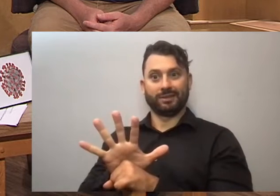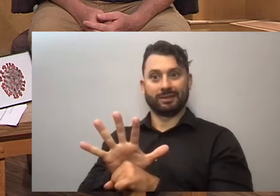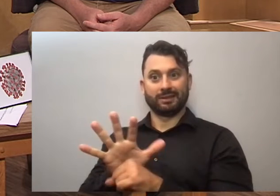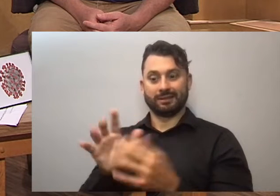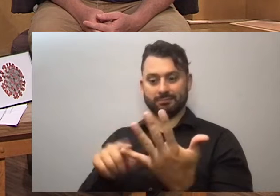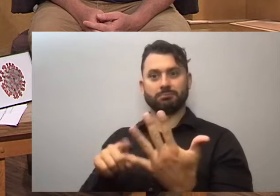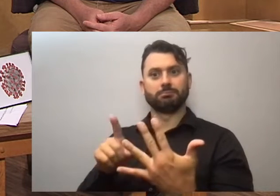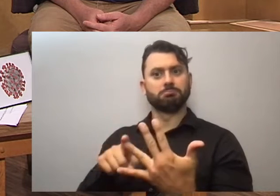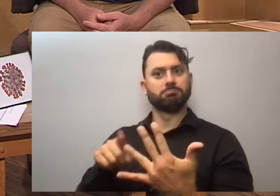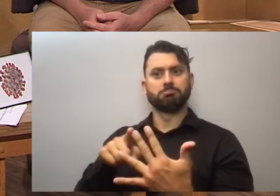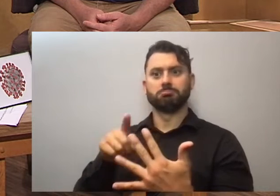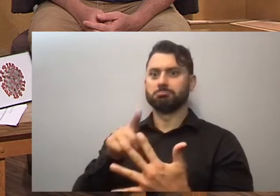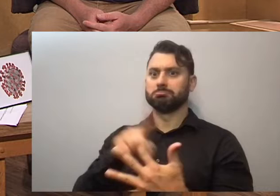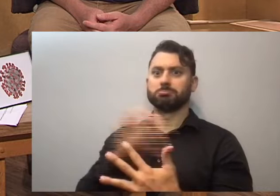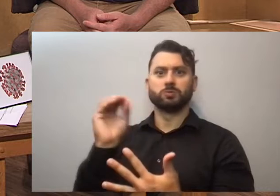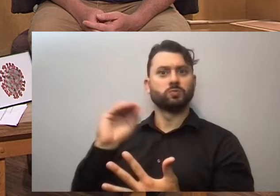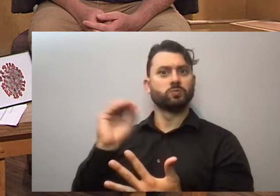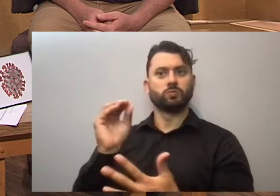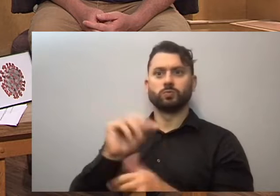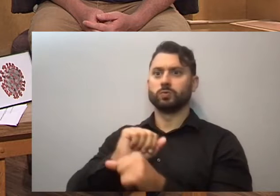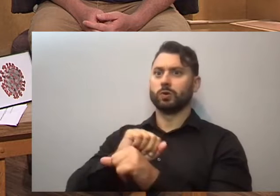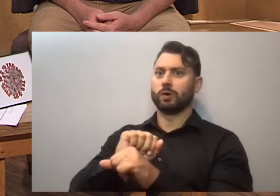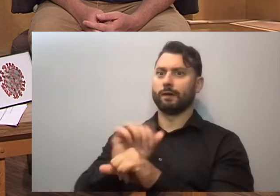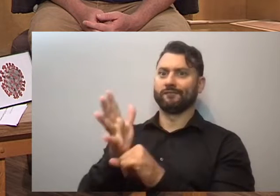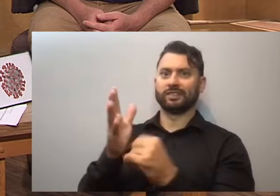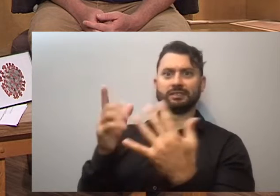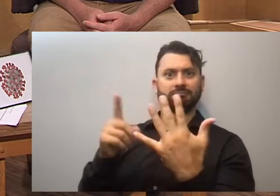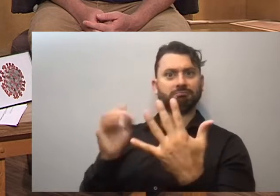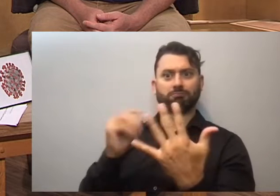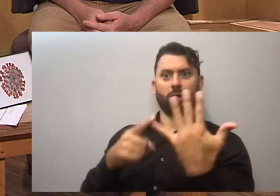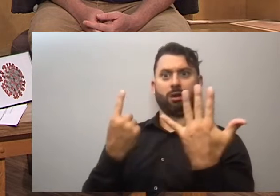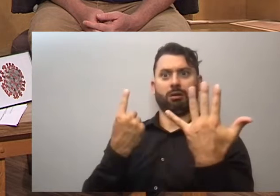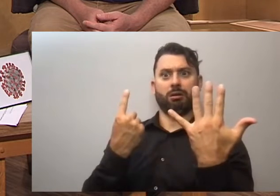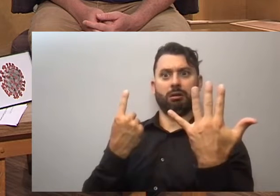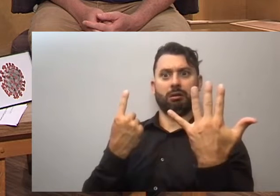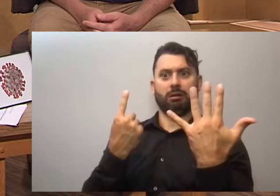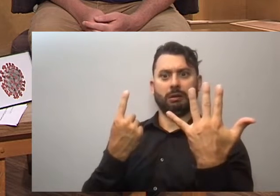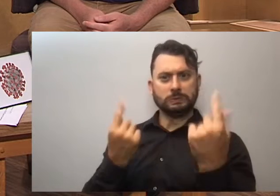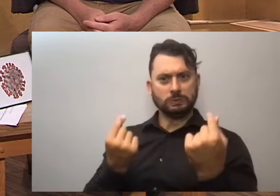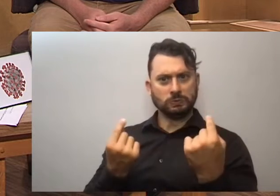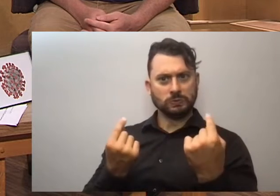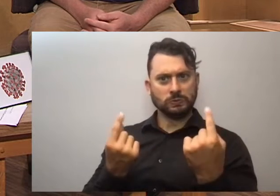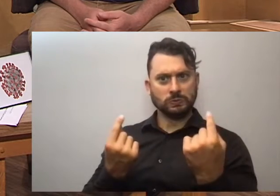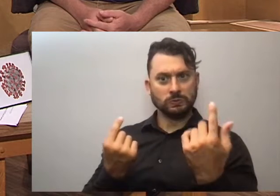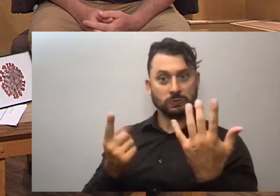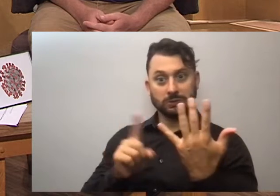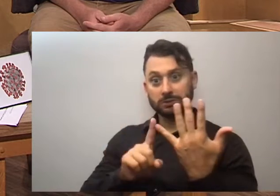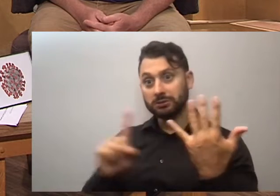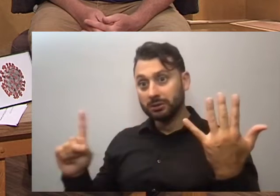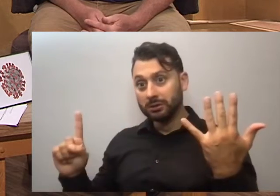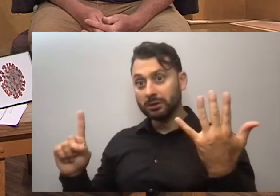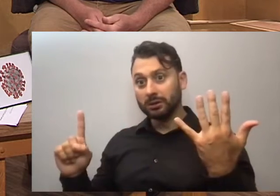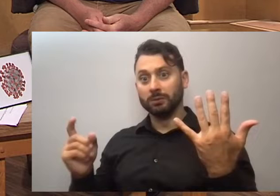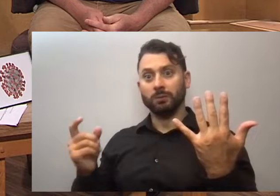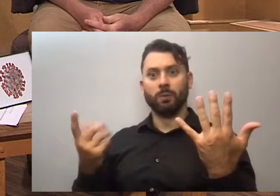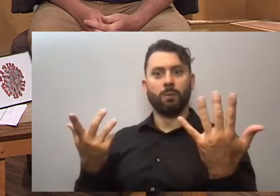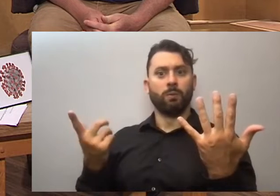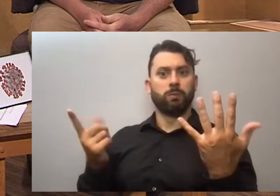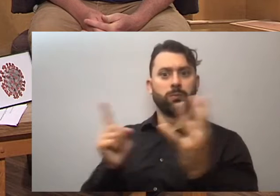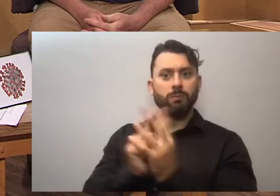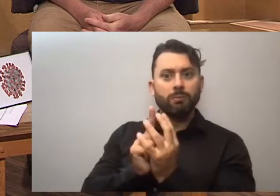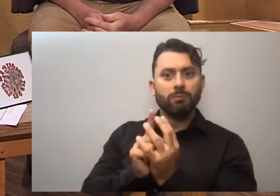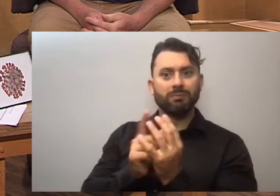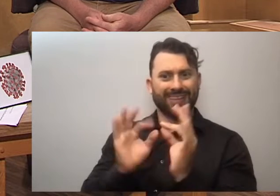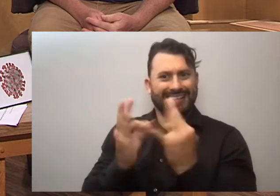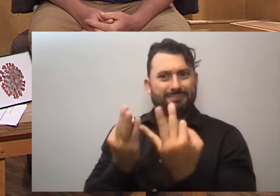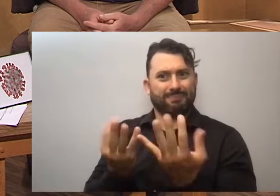COVID, whereas the others don't. So is it safe to stay in the home or to go out